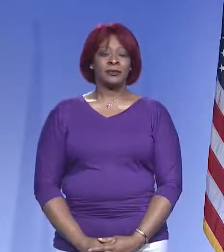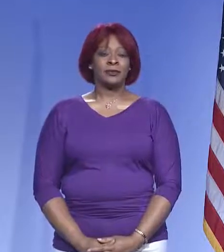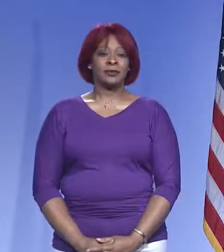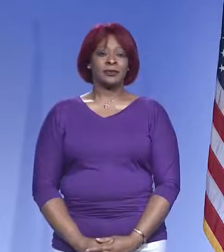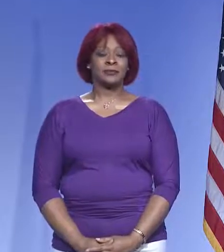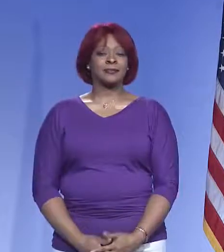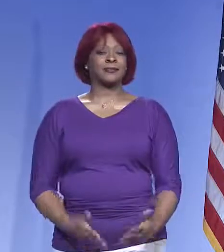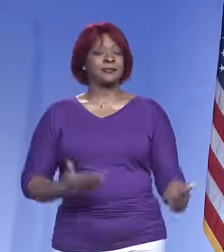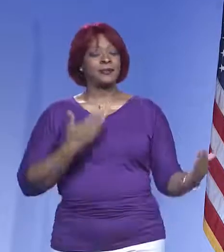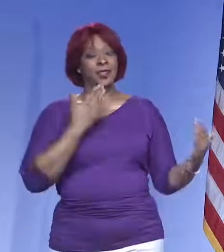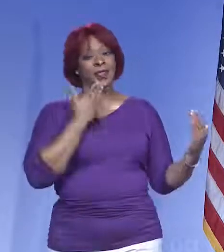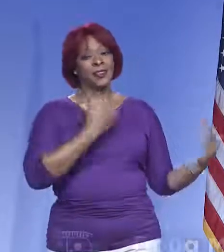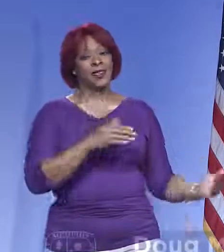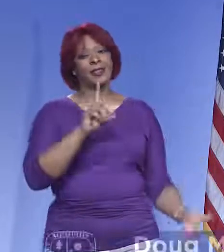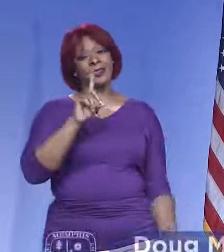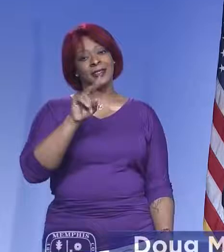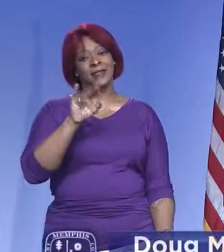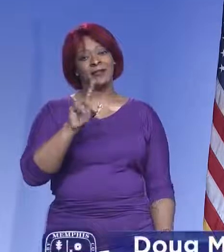Thank you, David.